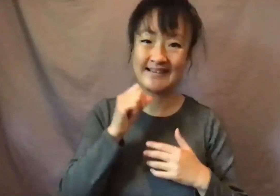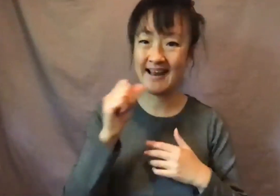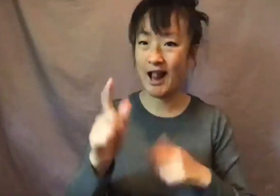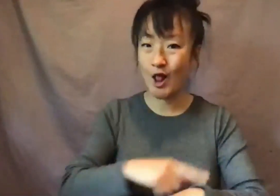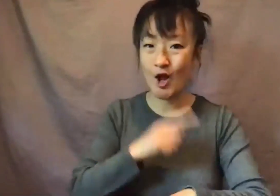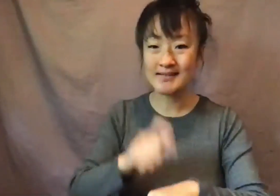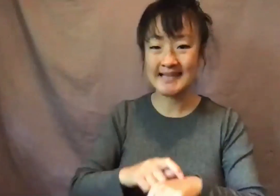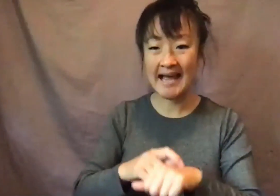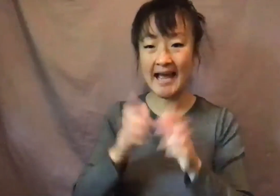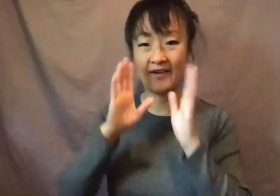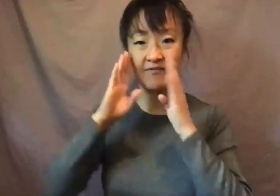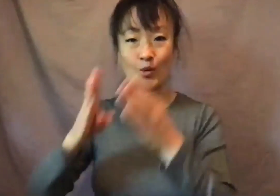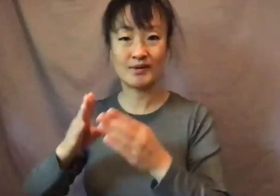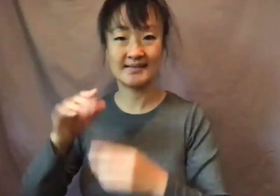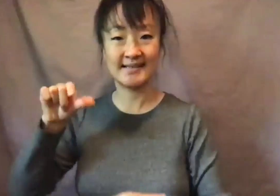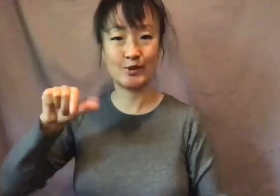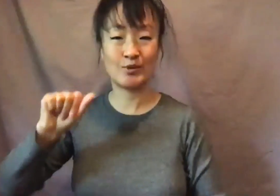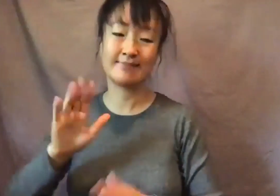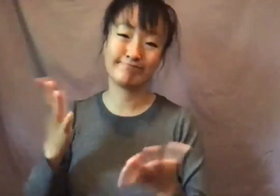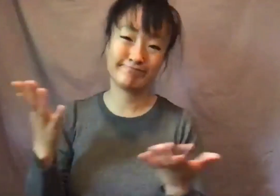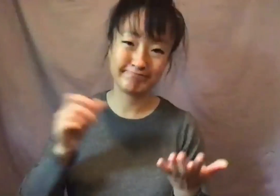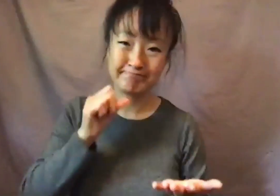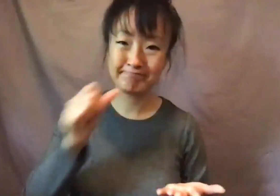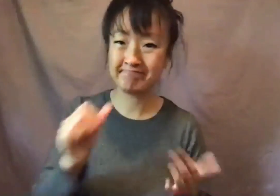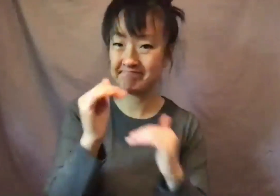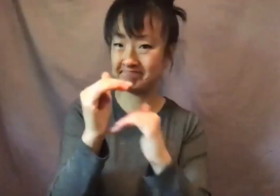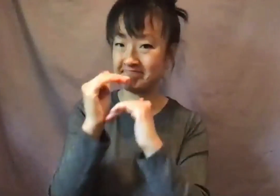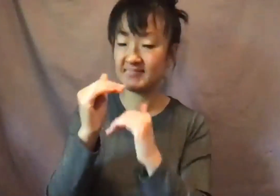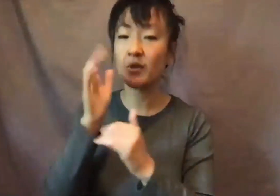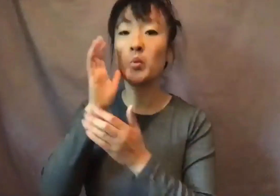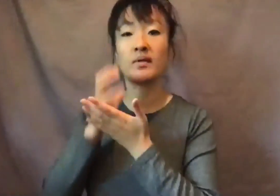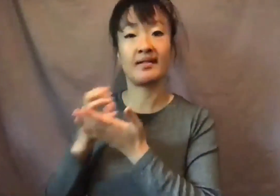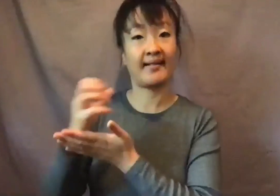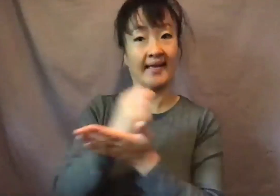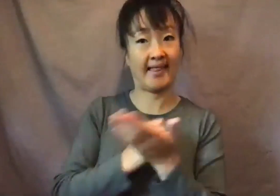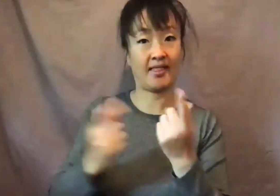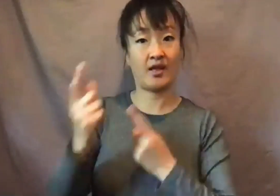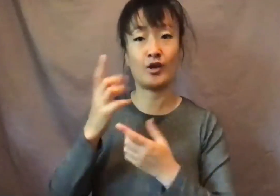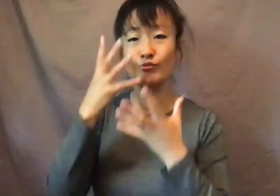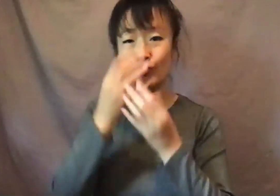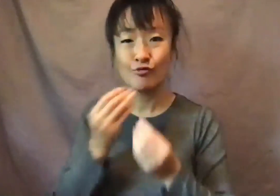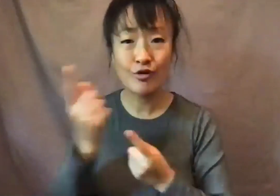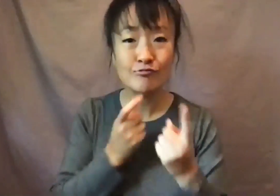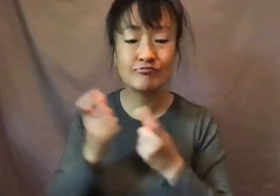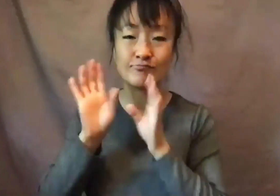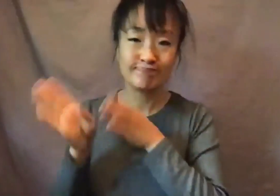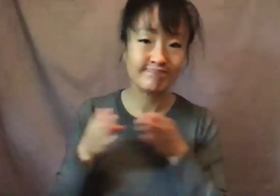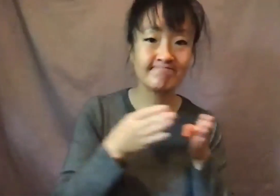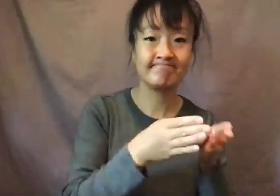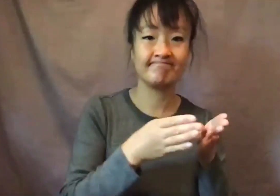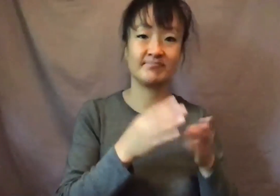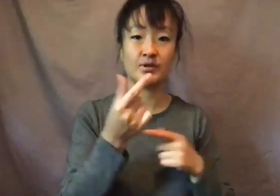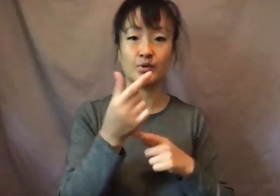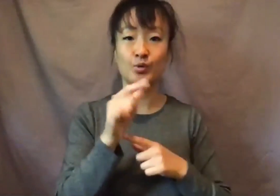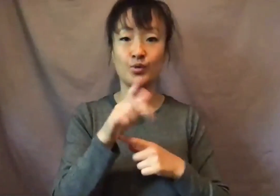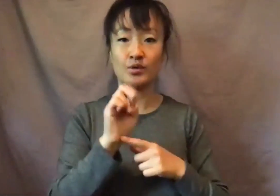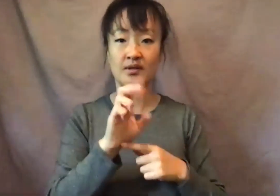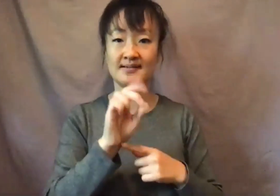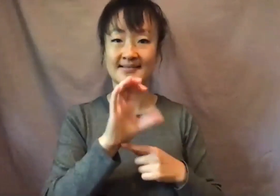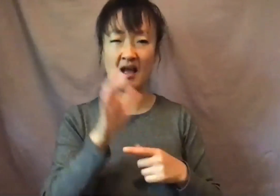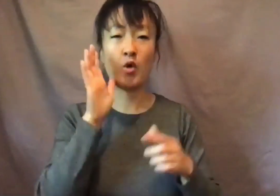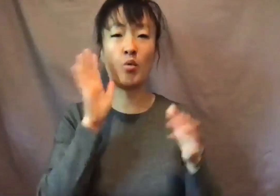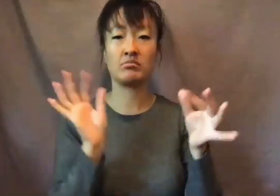today. So instead, we'll be gathering these questions, your beautiful questions, and routing them into a Google Doc that we can link in the